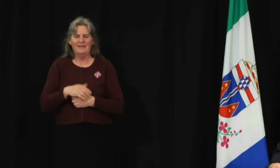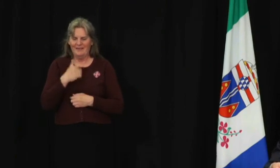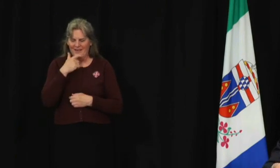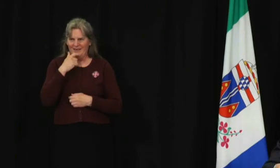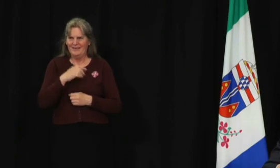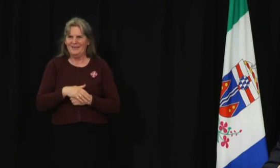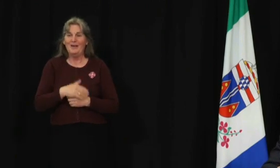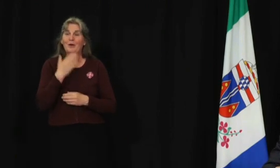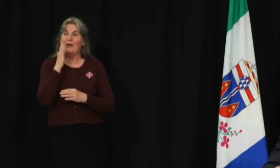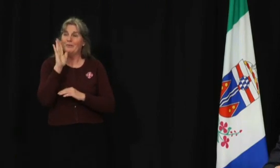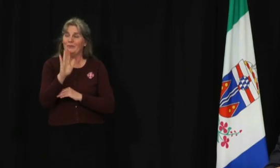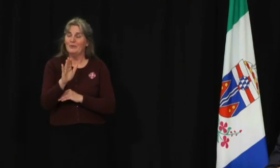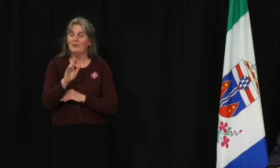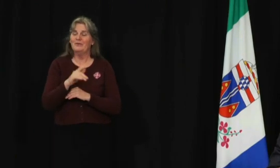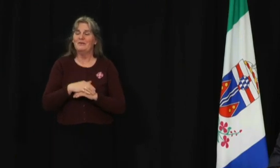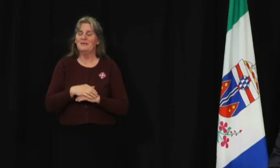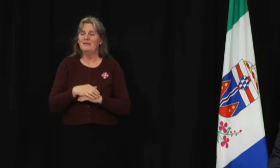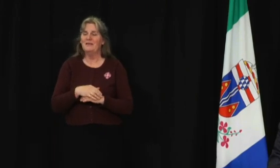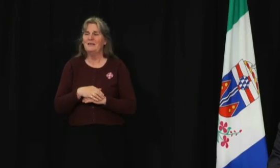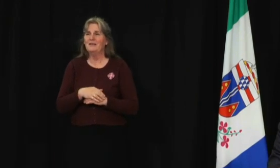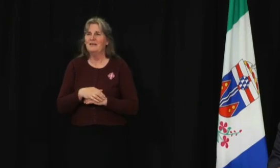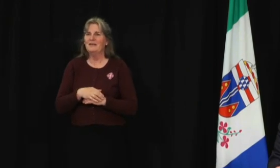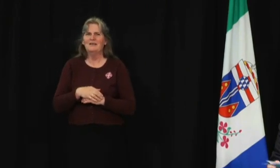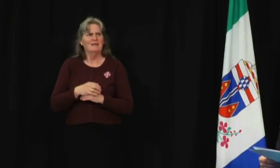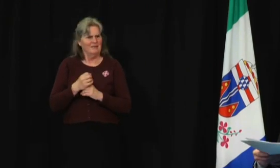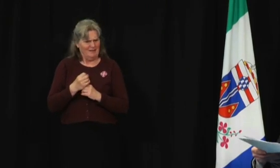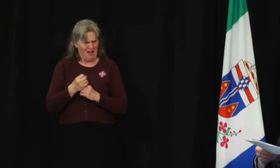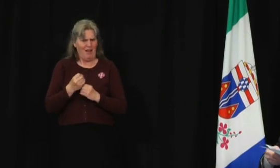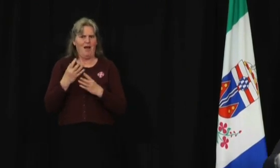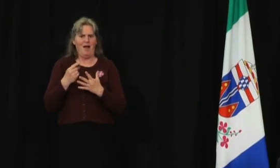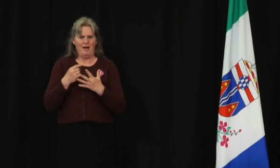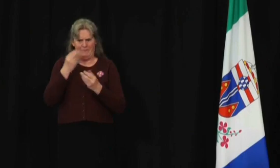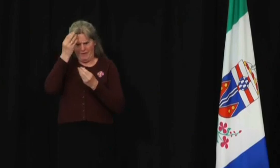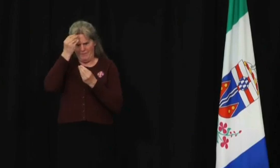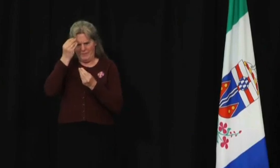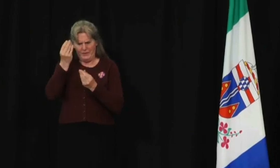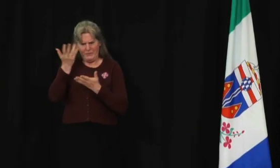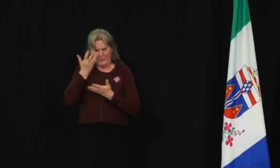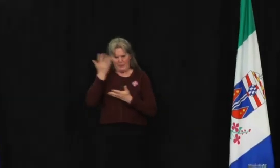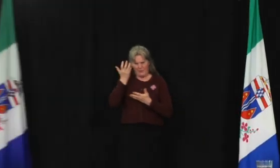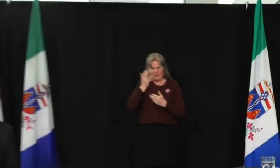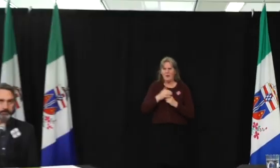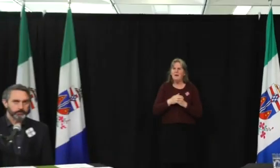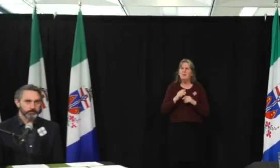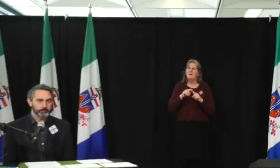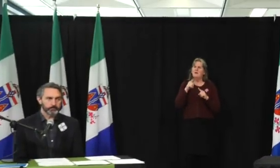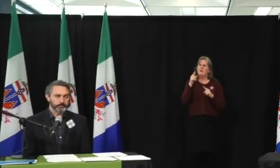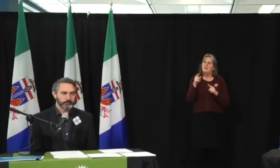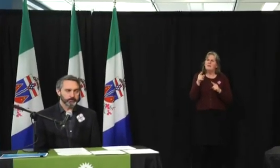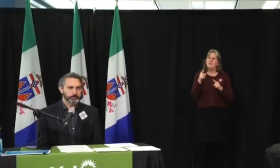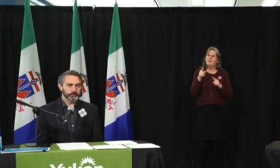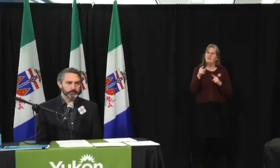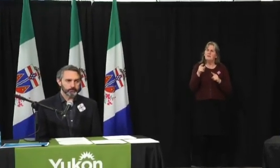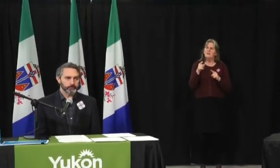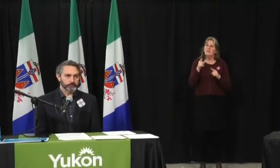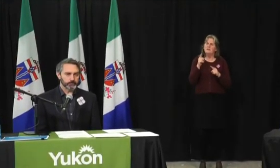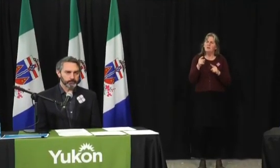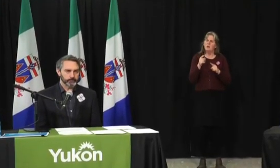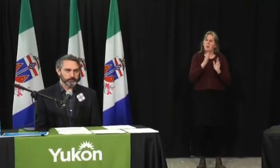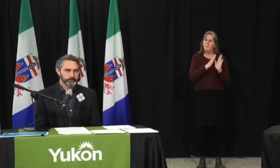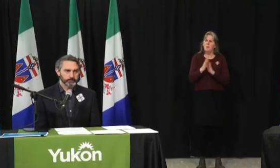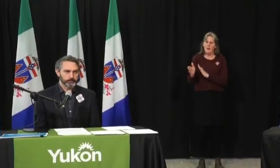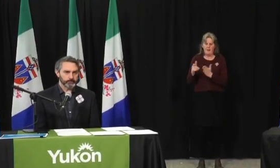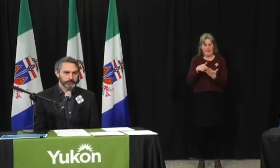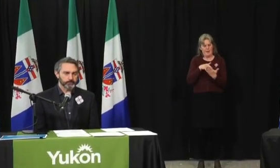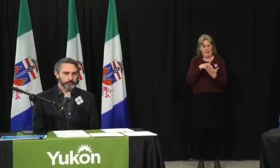Hi, good afternoon. Lot to digest here, but with trying to look at the plan